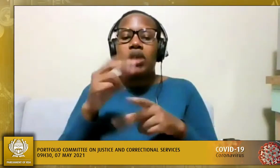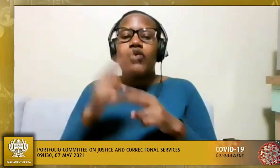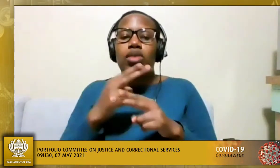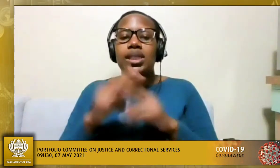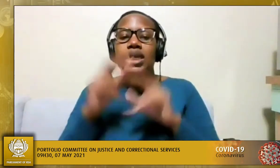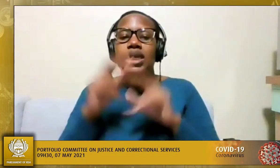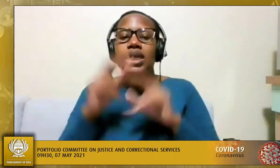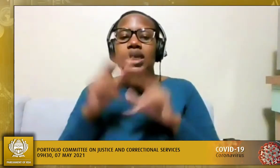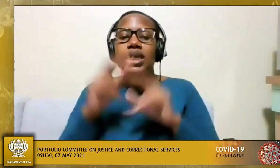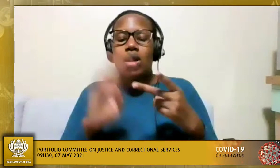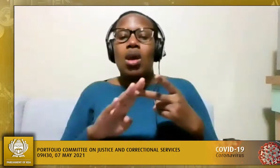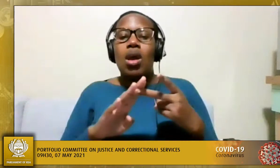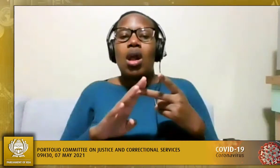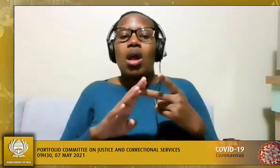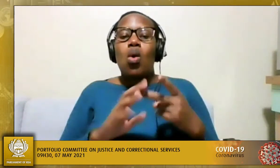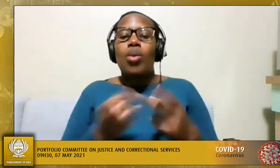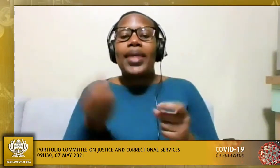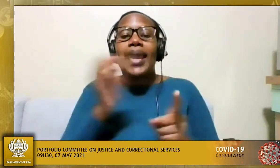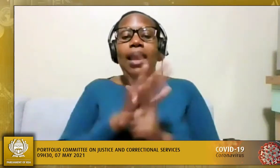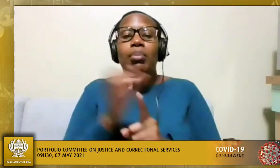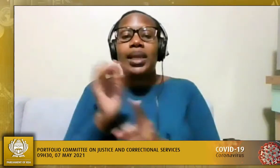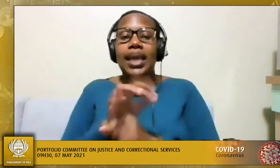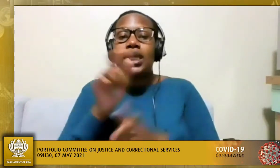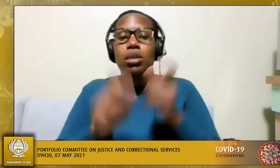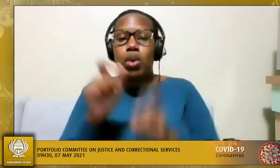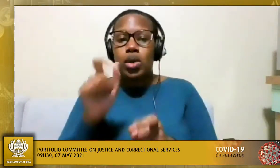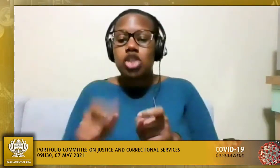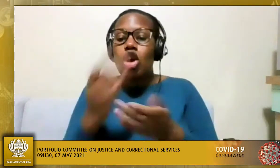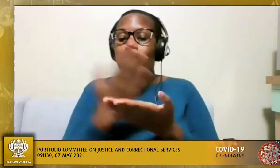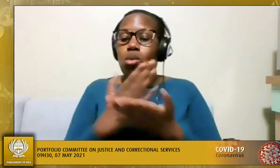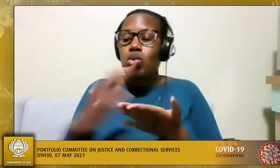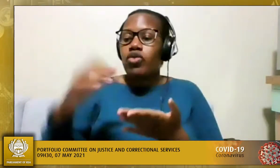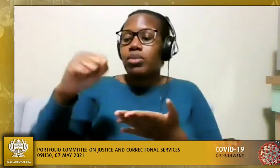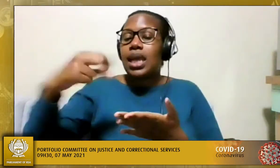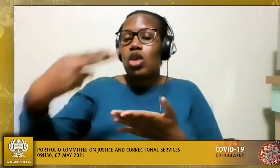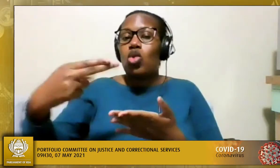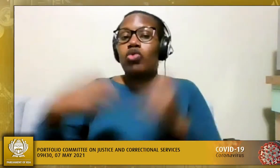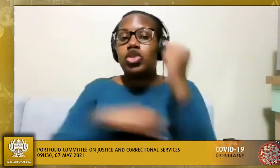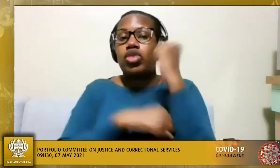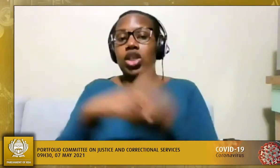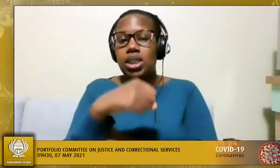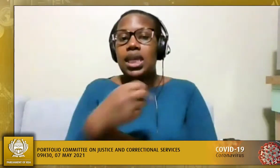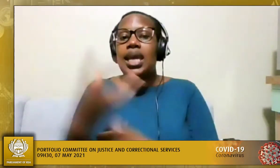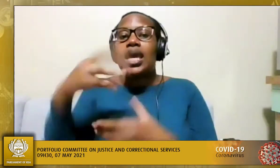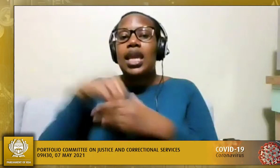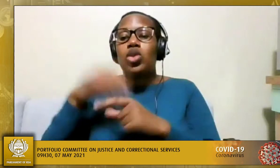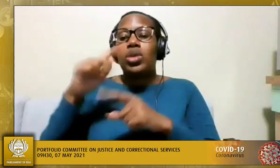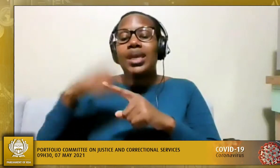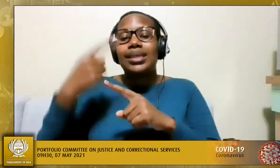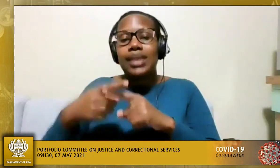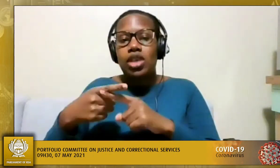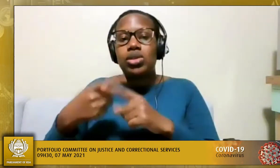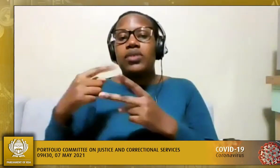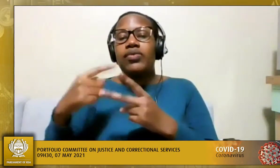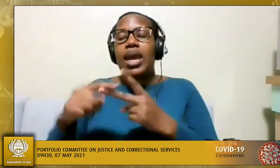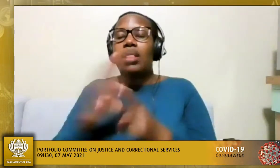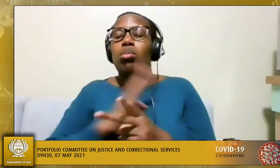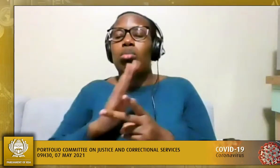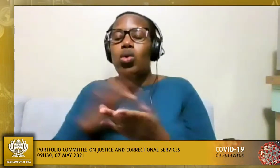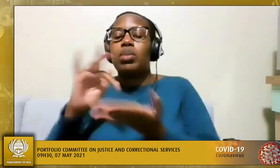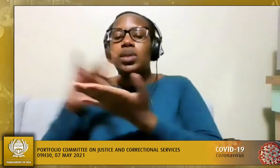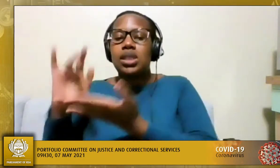all the implicated persons have been removed from steinhoff structures including the executive and or board positions